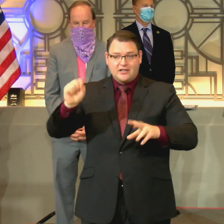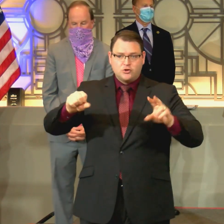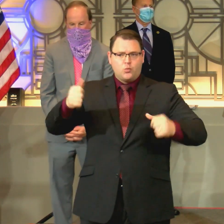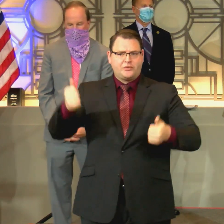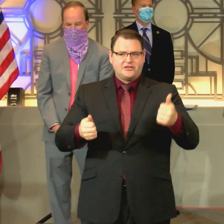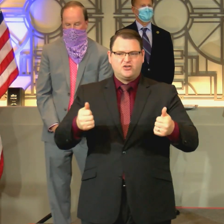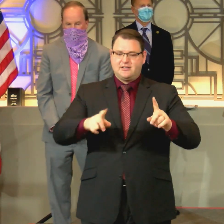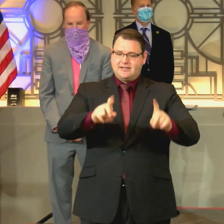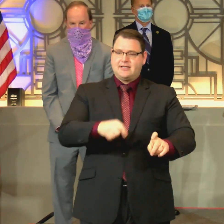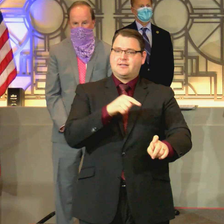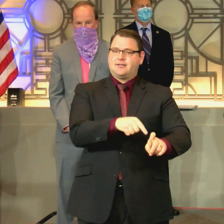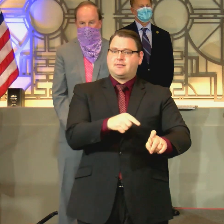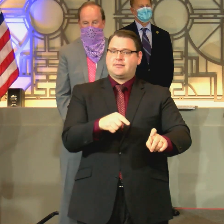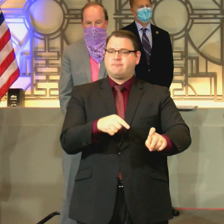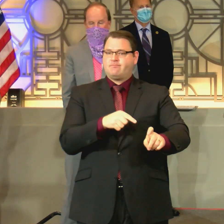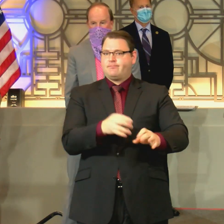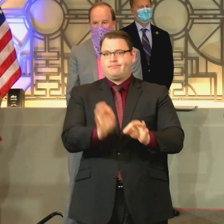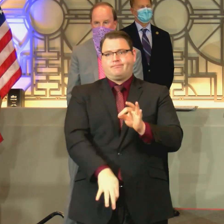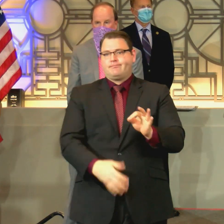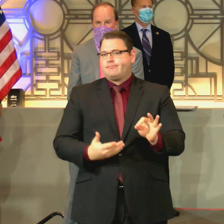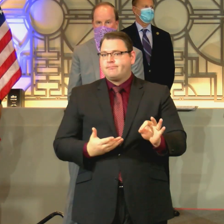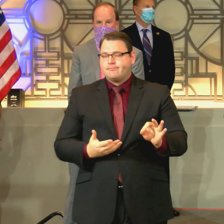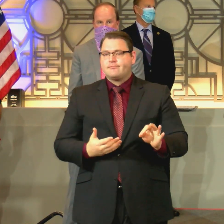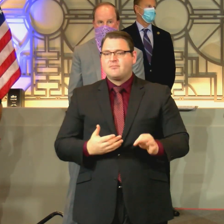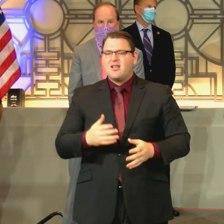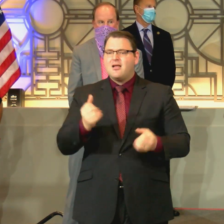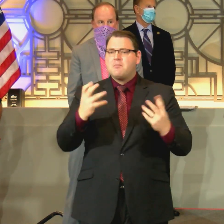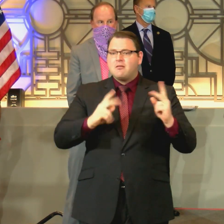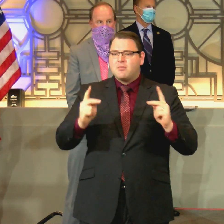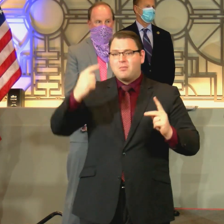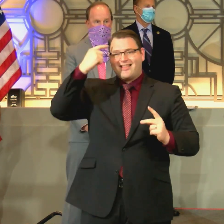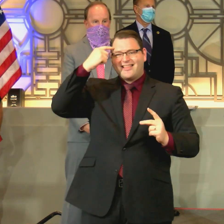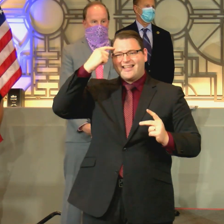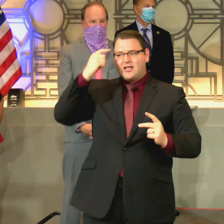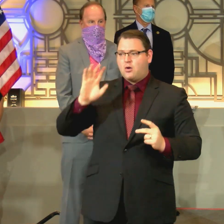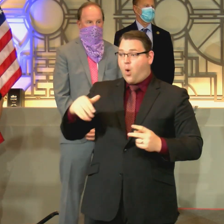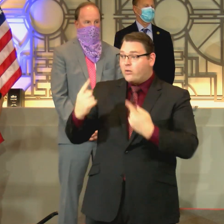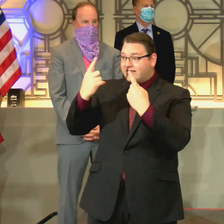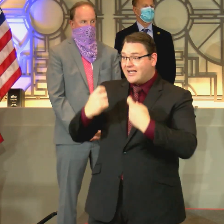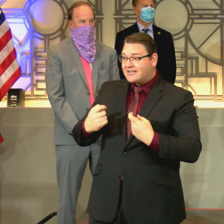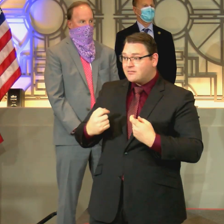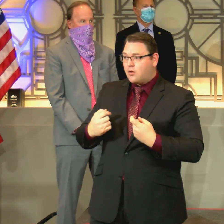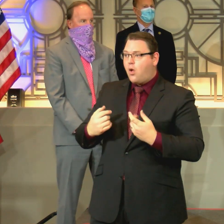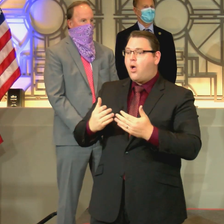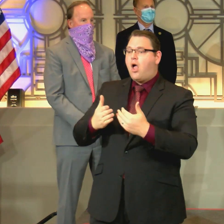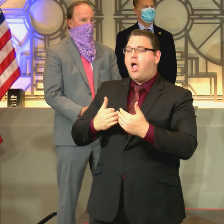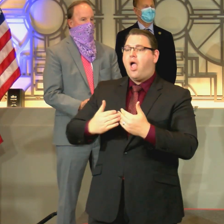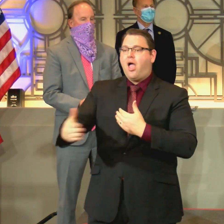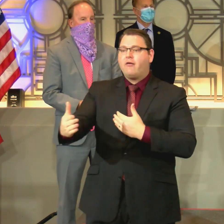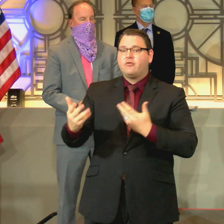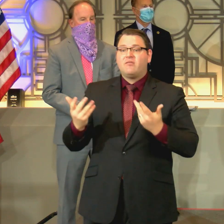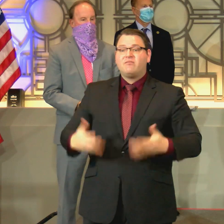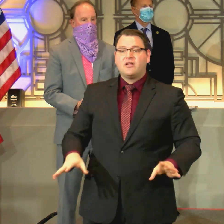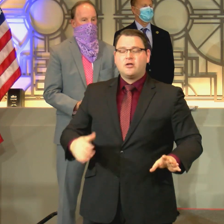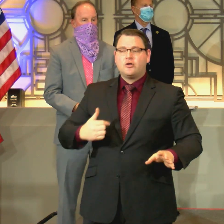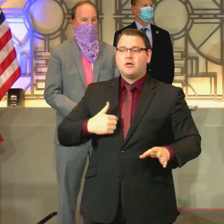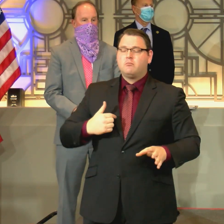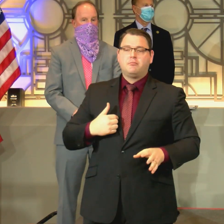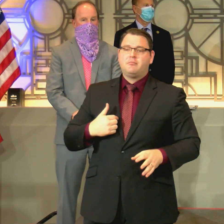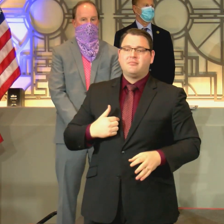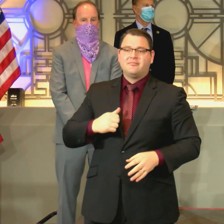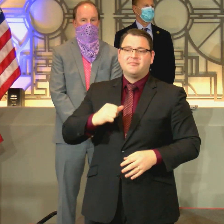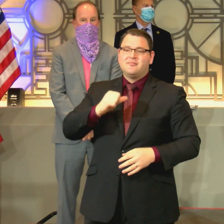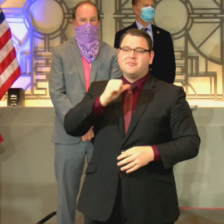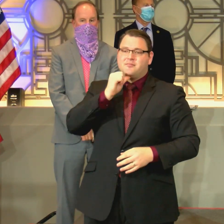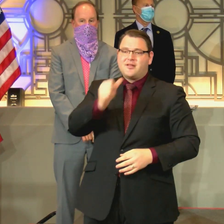even though we've talked about it many times, I continue to hear people say, I need to get tested so that I won't get the virus. That is wrong. It is not a vaccine. If you get